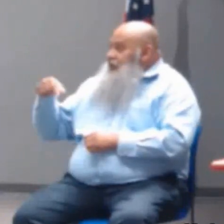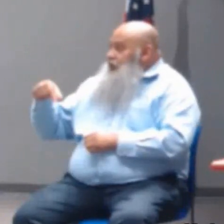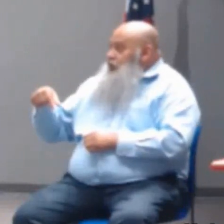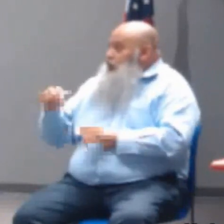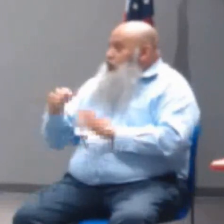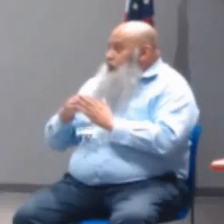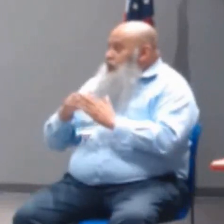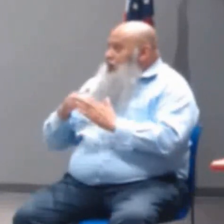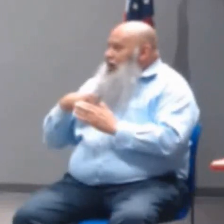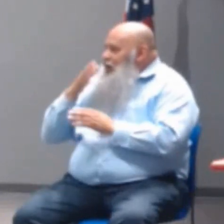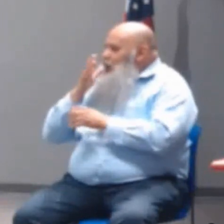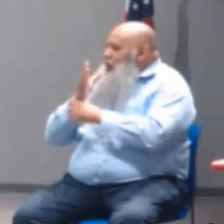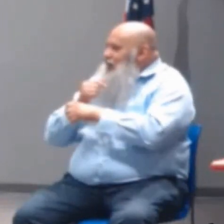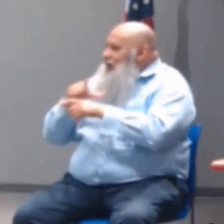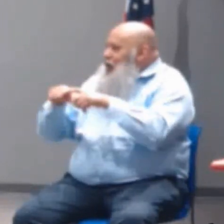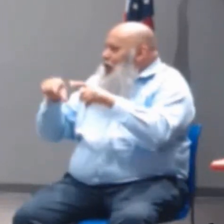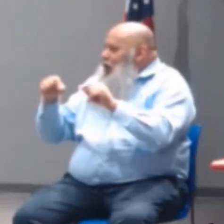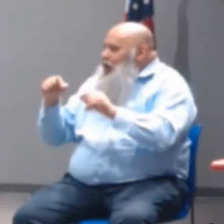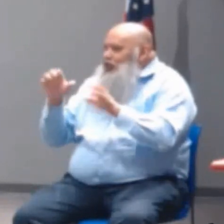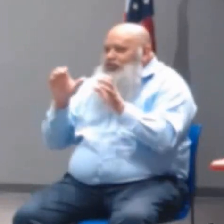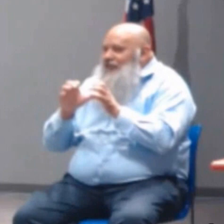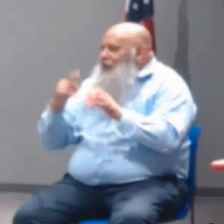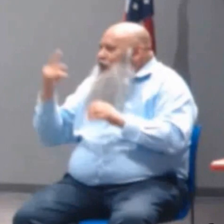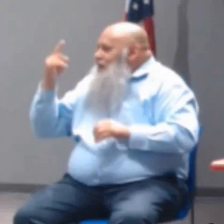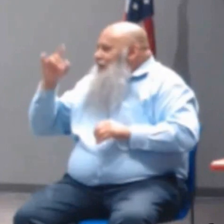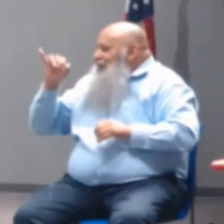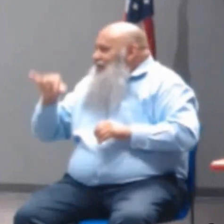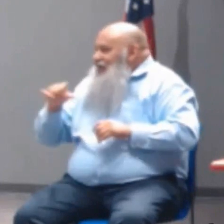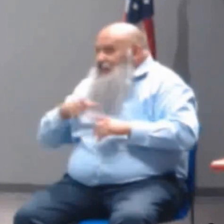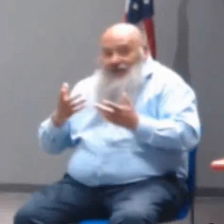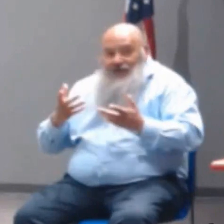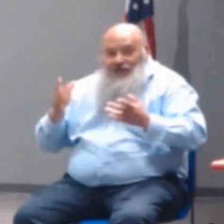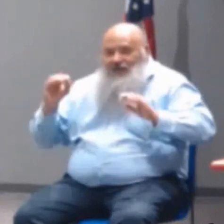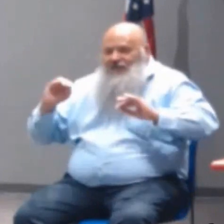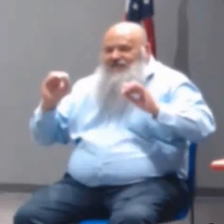card or certificate or something like that, but that didn't happen,